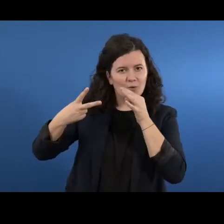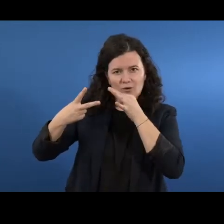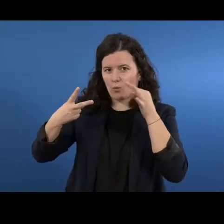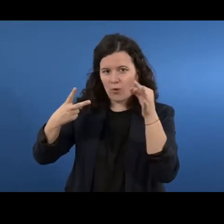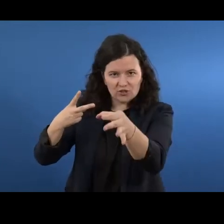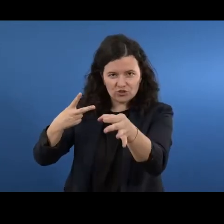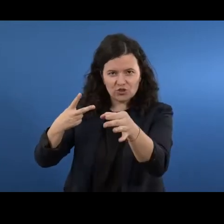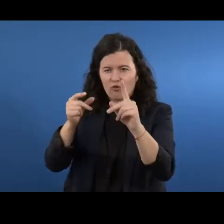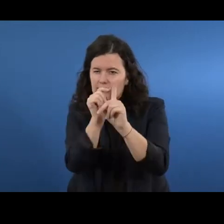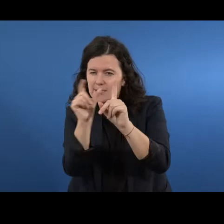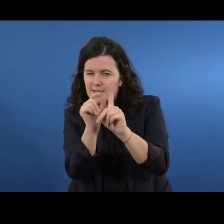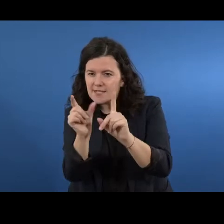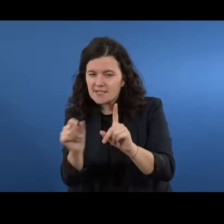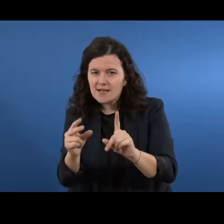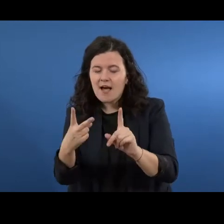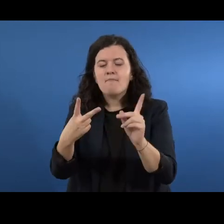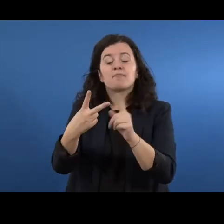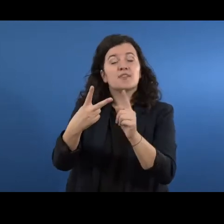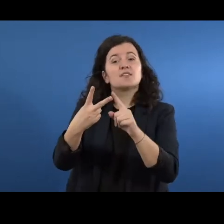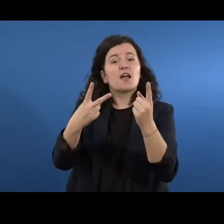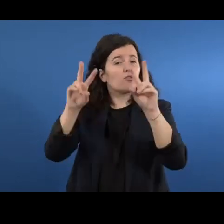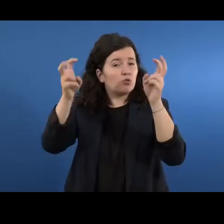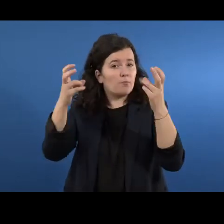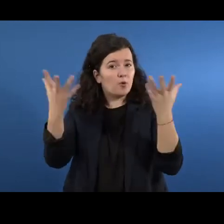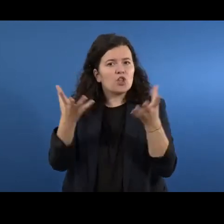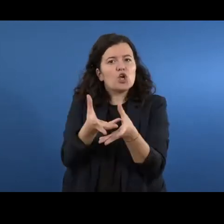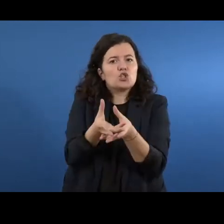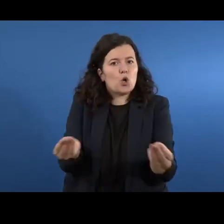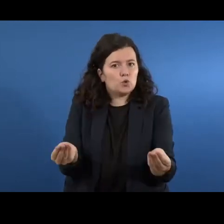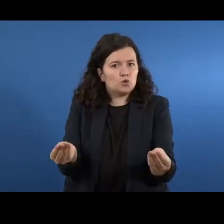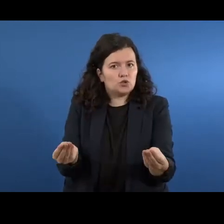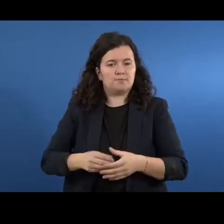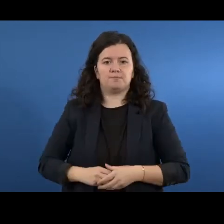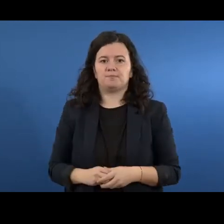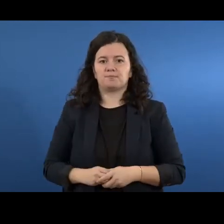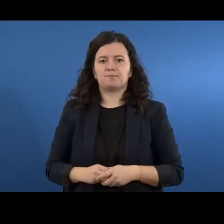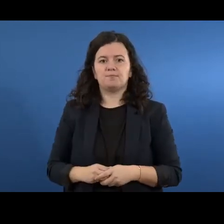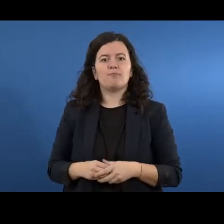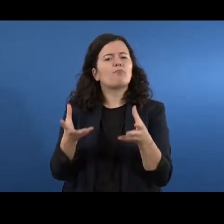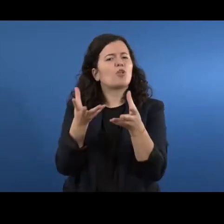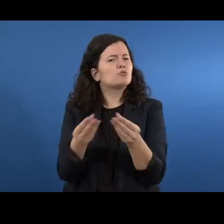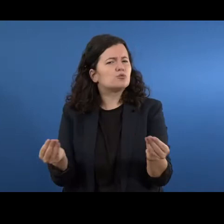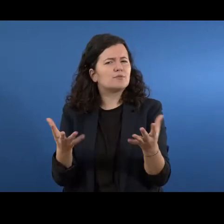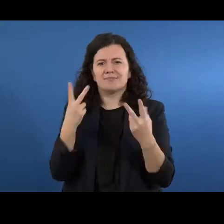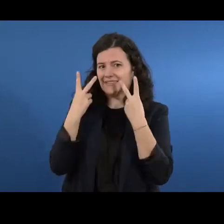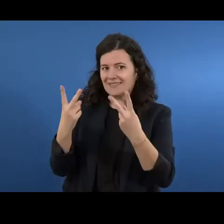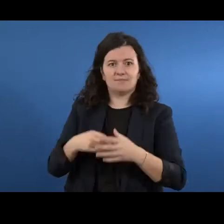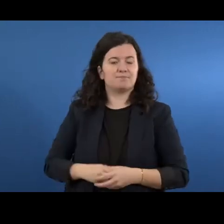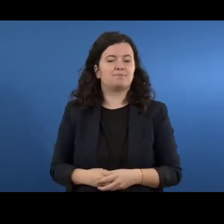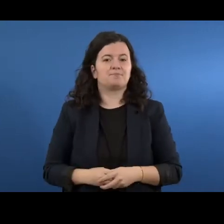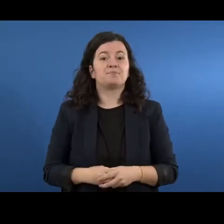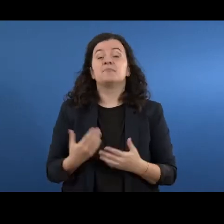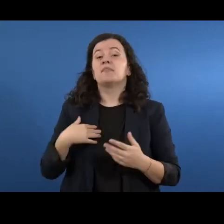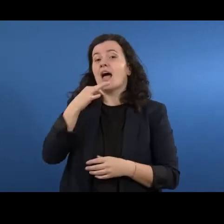which is more about solutions. Let's see if that comes up. There you go. So the question here